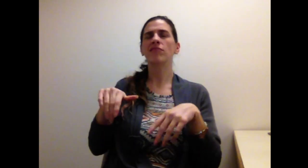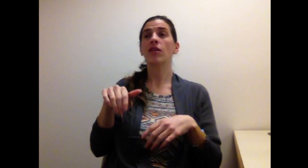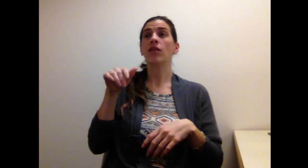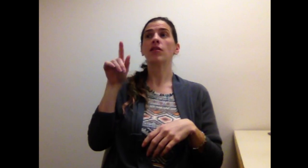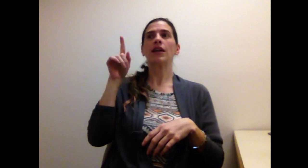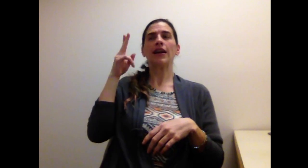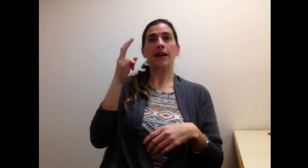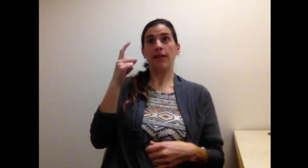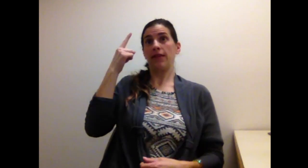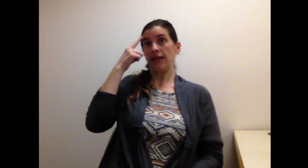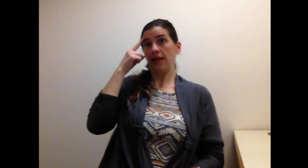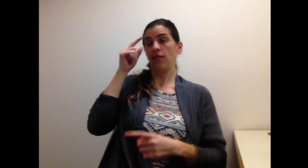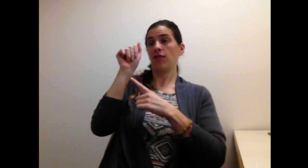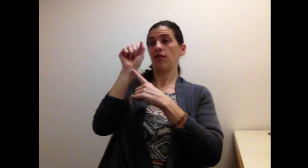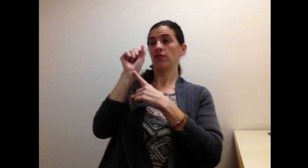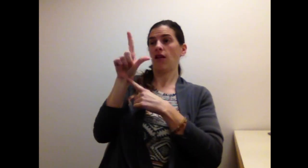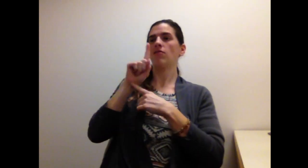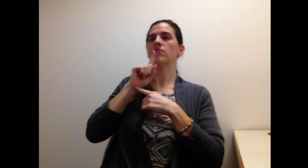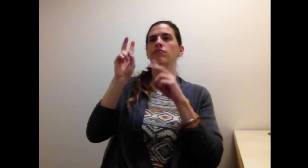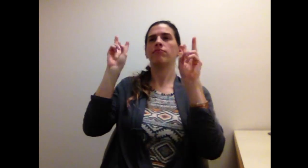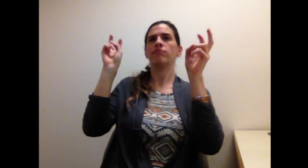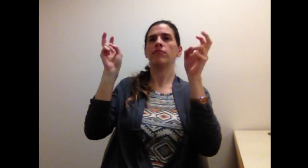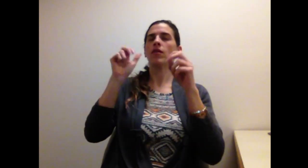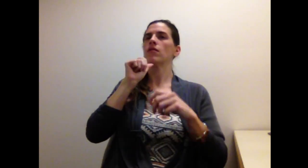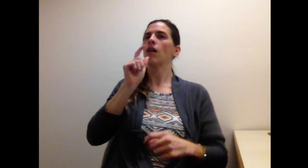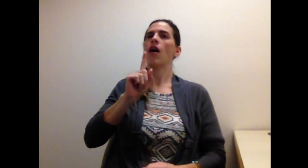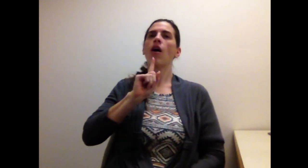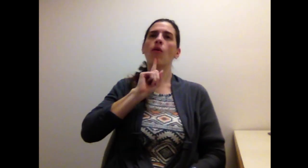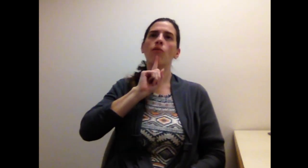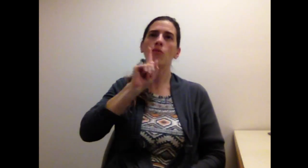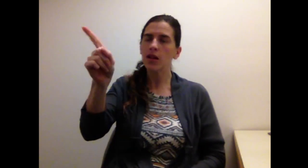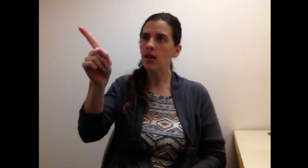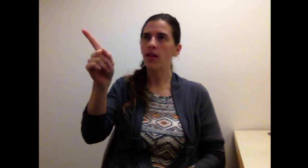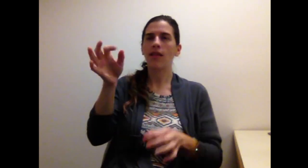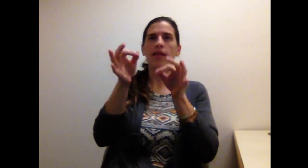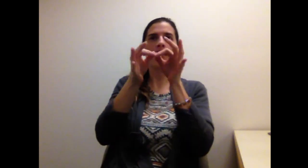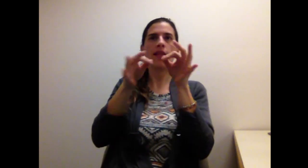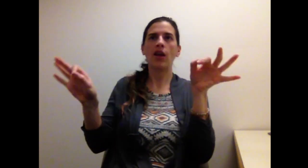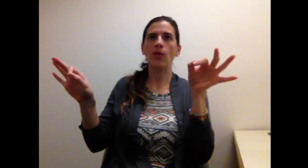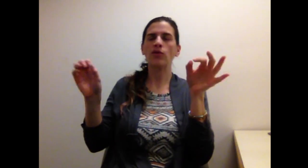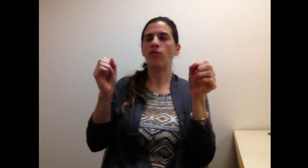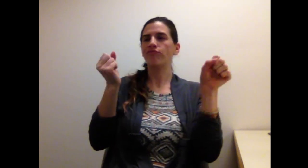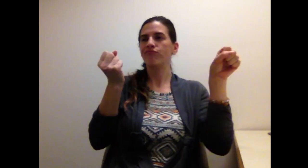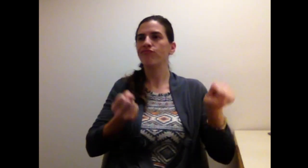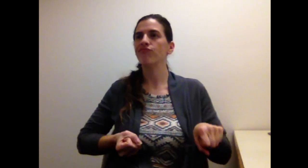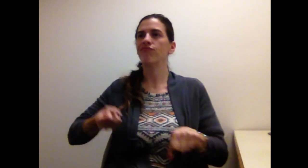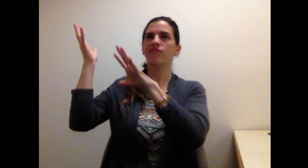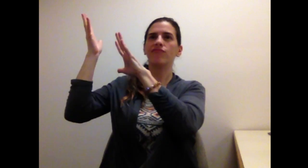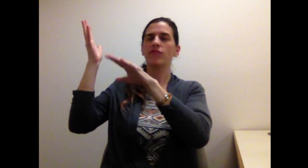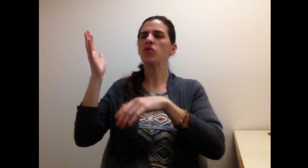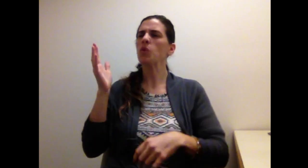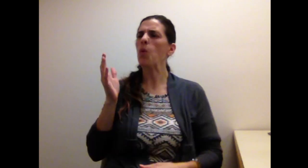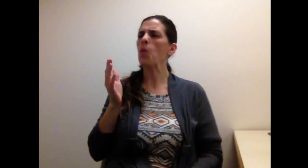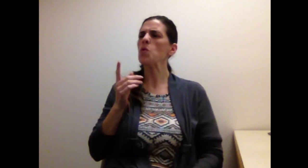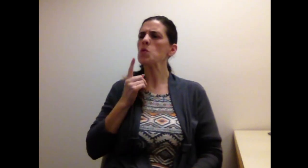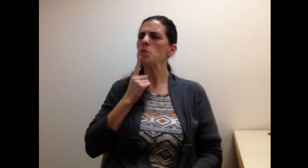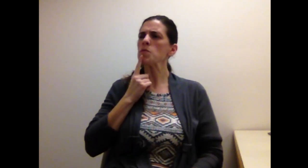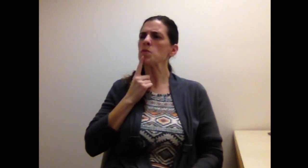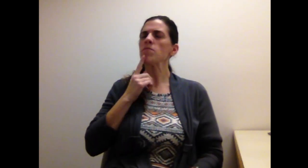language. Really, he believed that ASL was not a real language, and so he disregarded it.